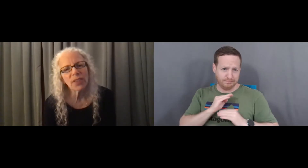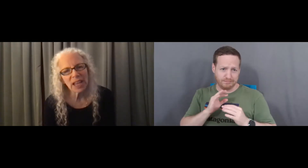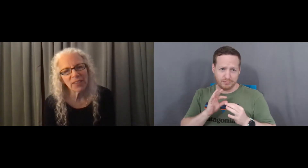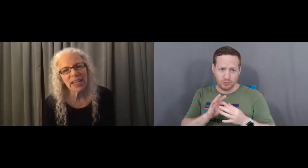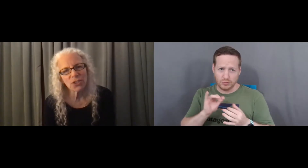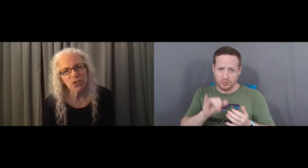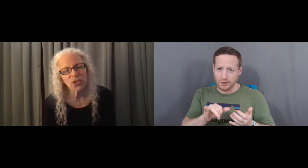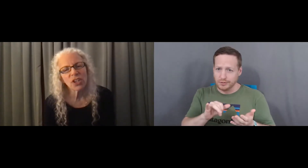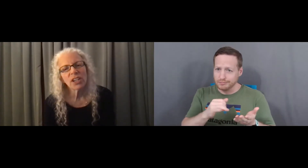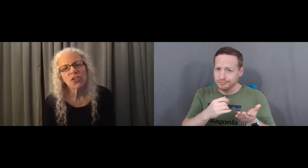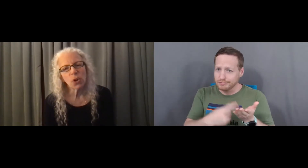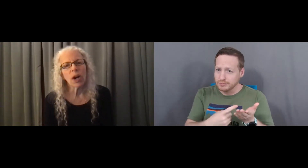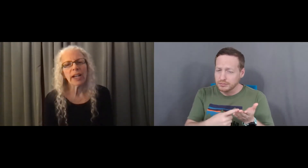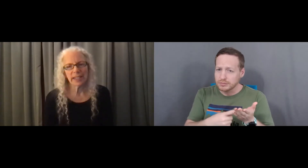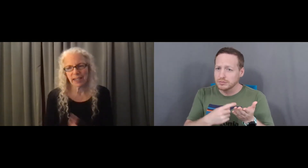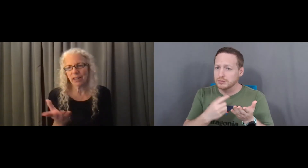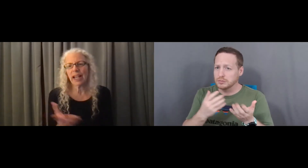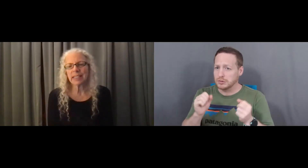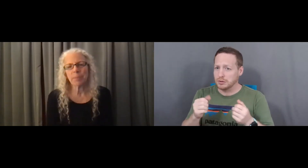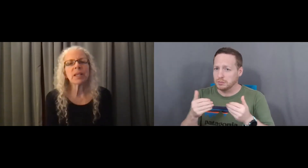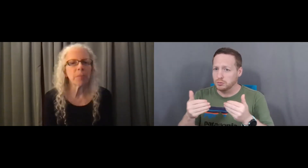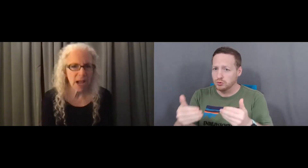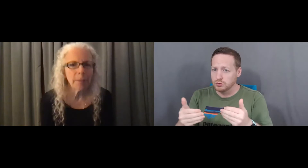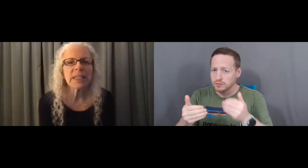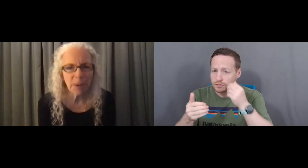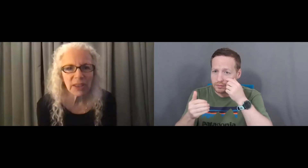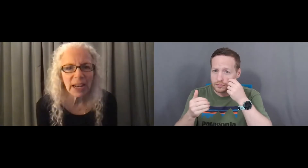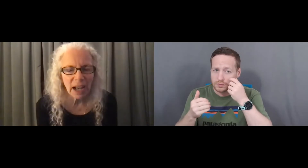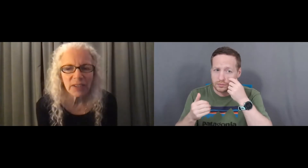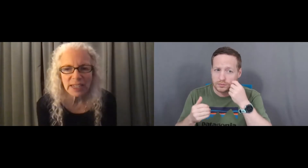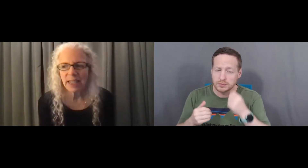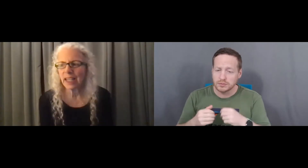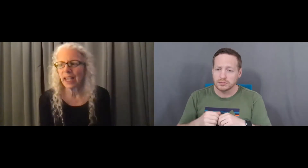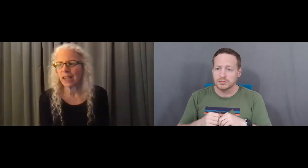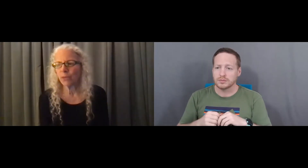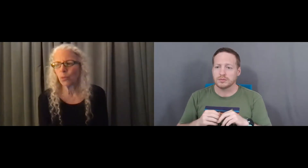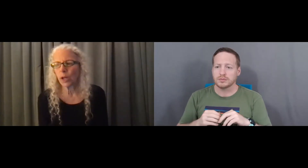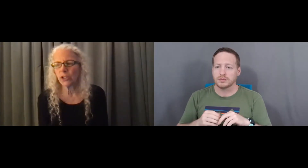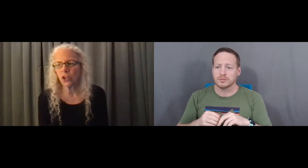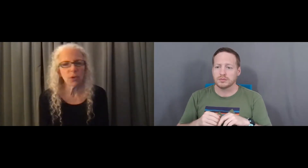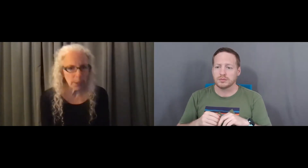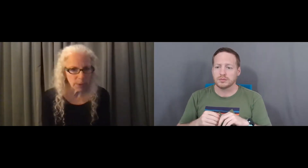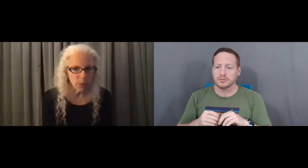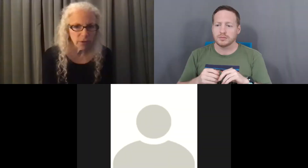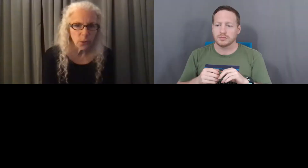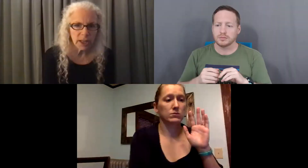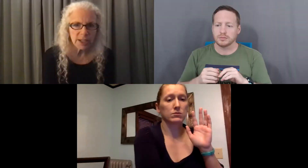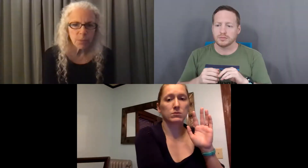of answers. So I did accept some comments about that, obviously, and I wanted to know, can we move forward at this point